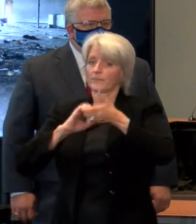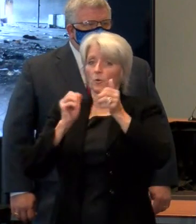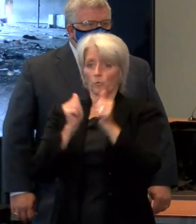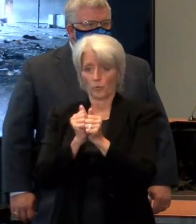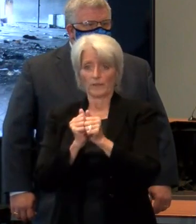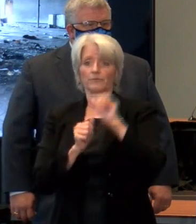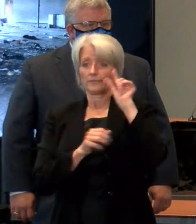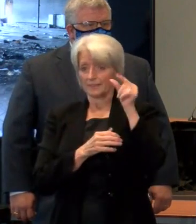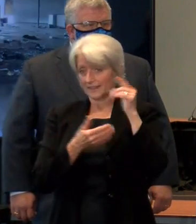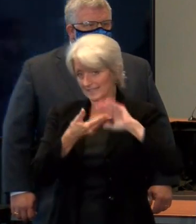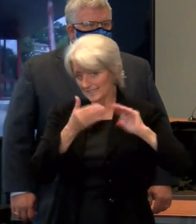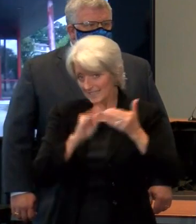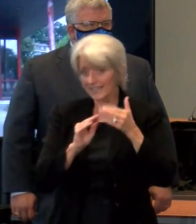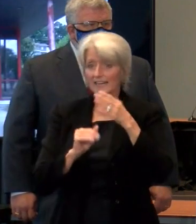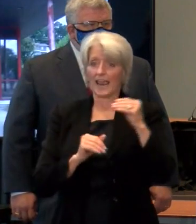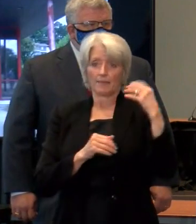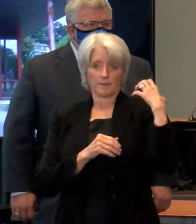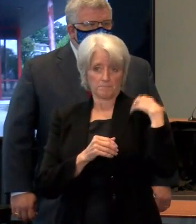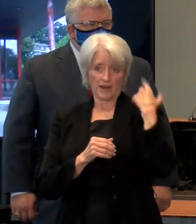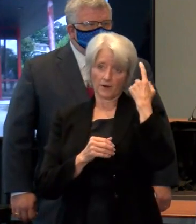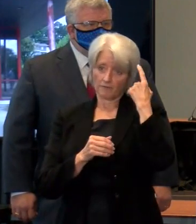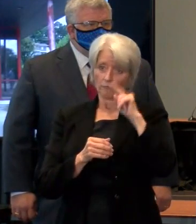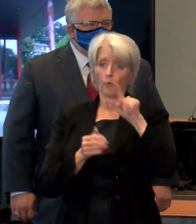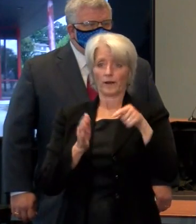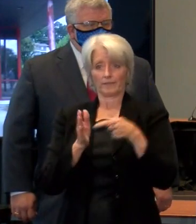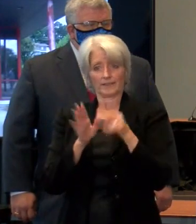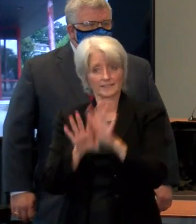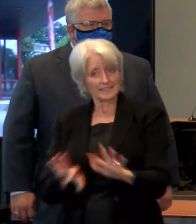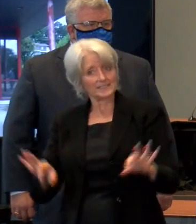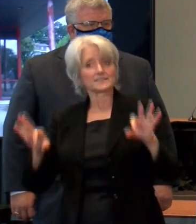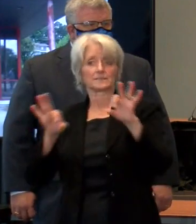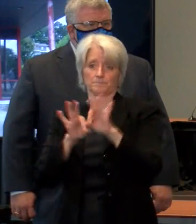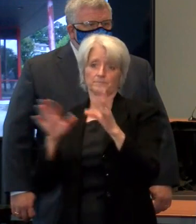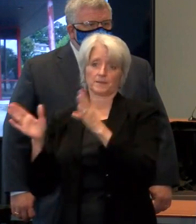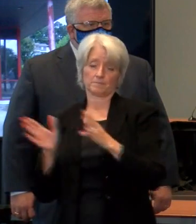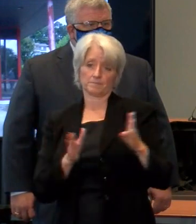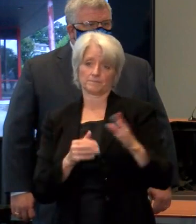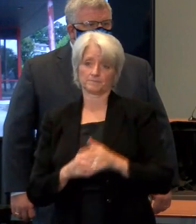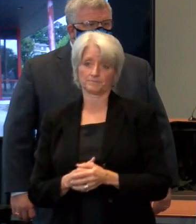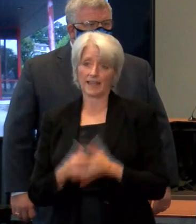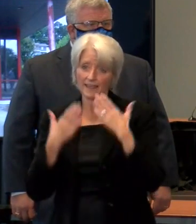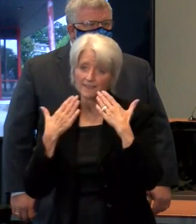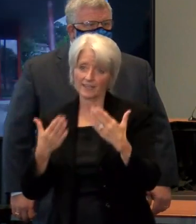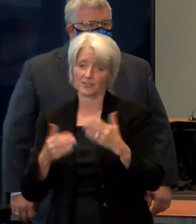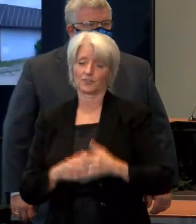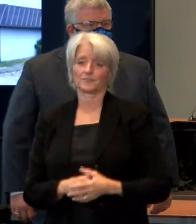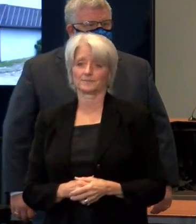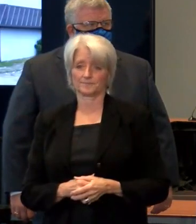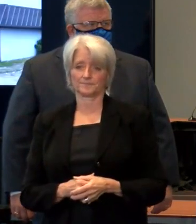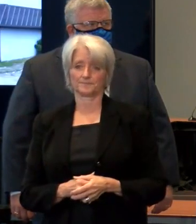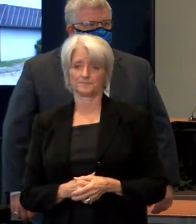Scott and the city of Little Rock in this significant endeavor. Thank you.